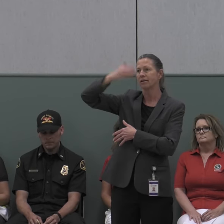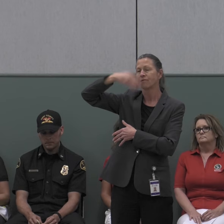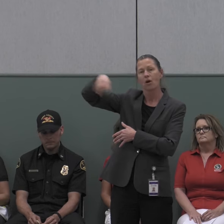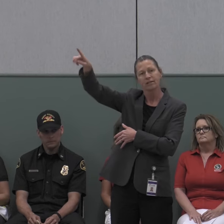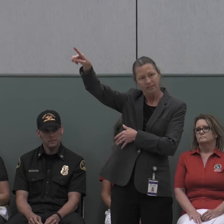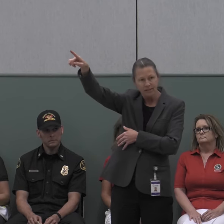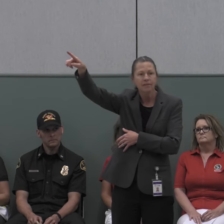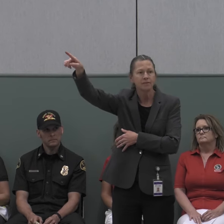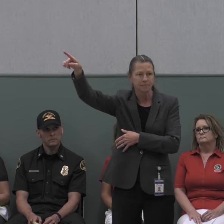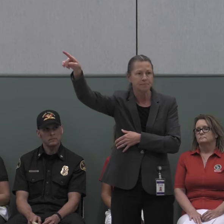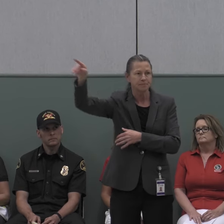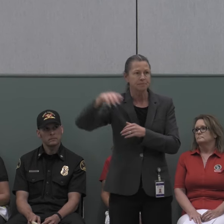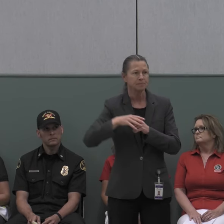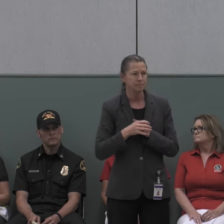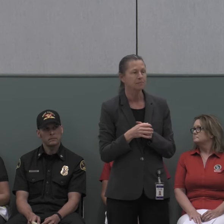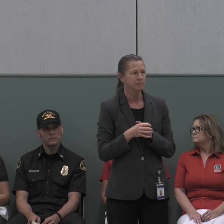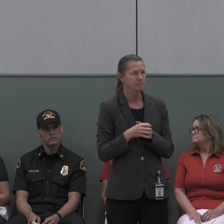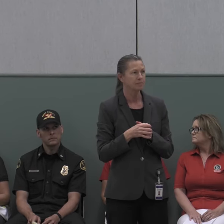of